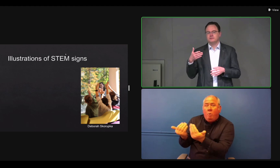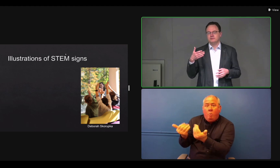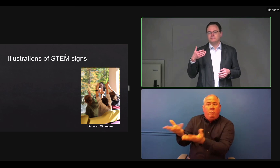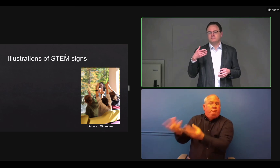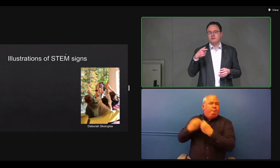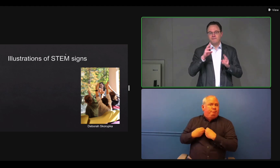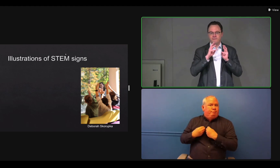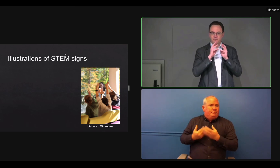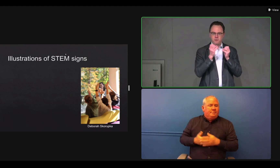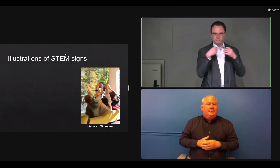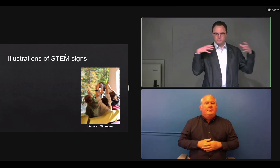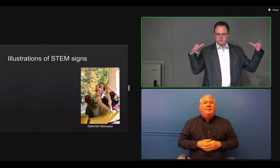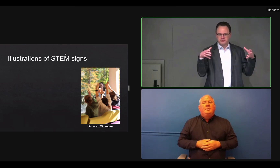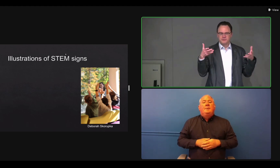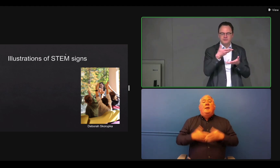look like.